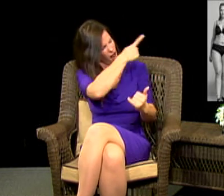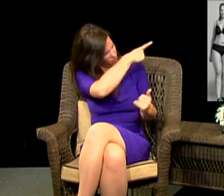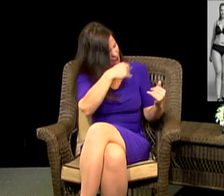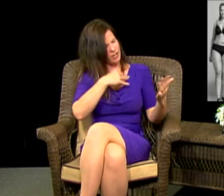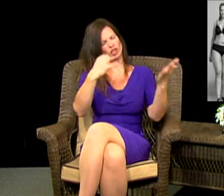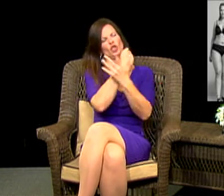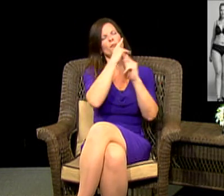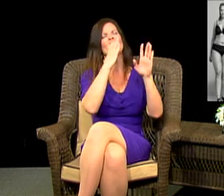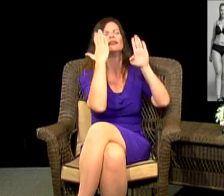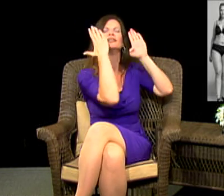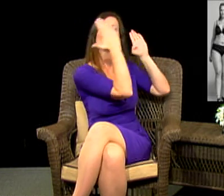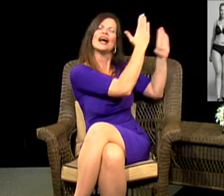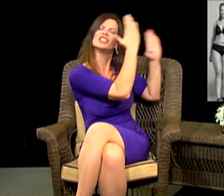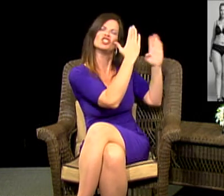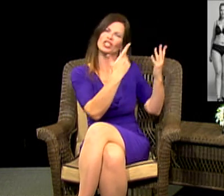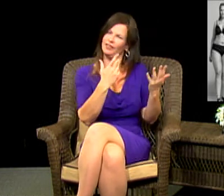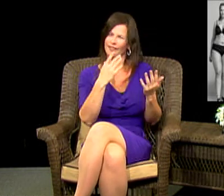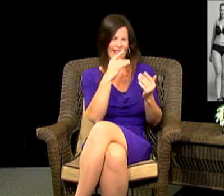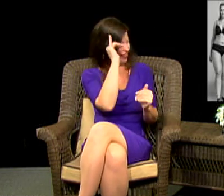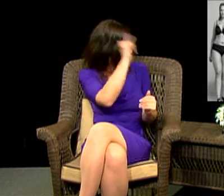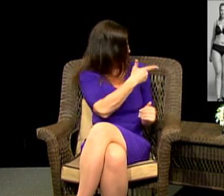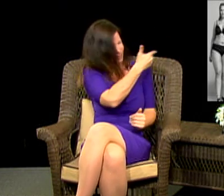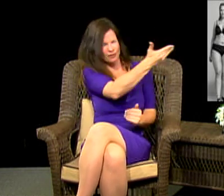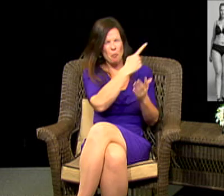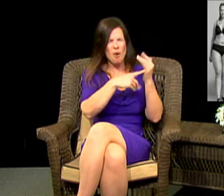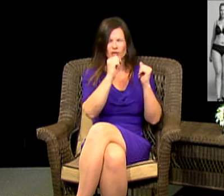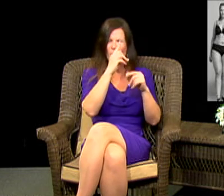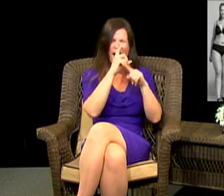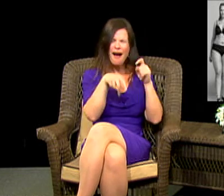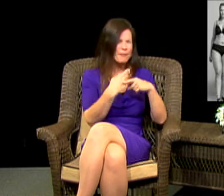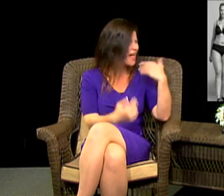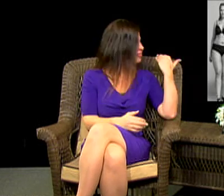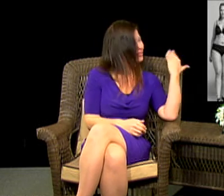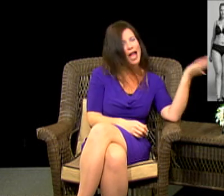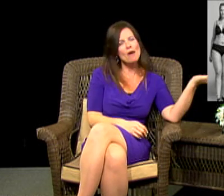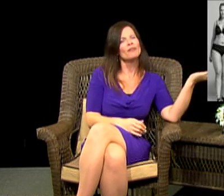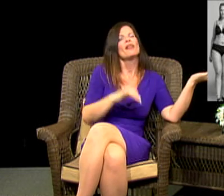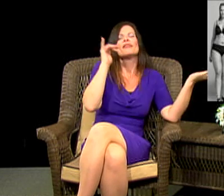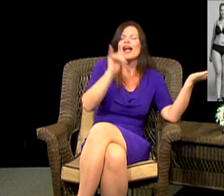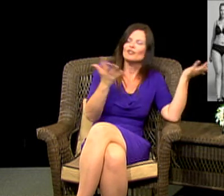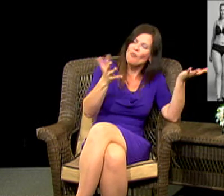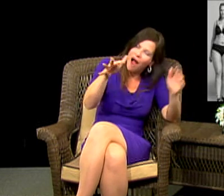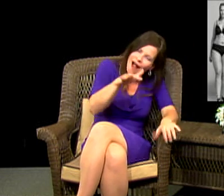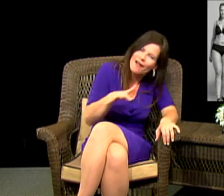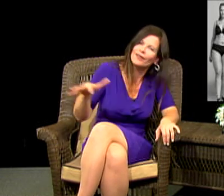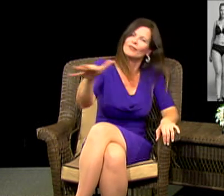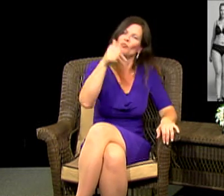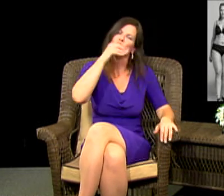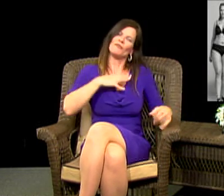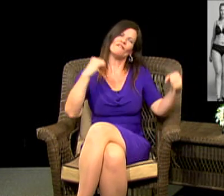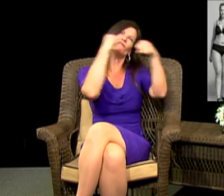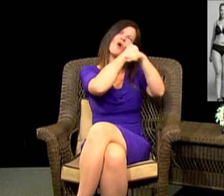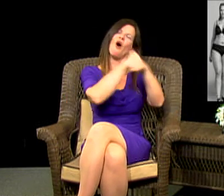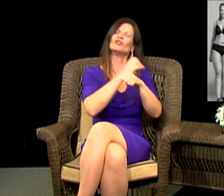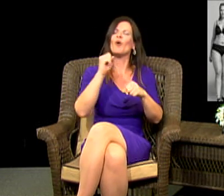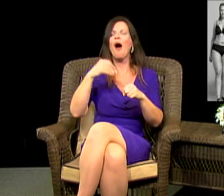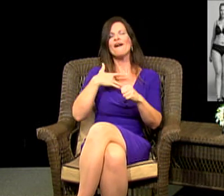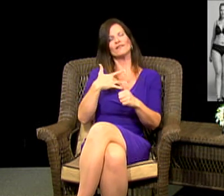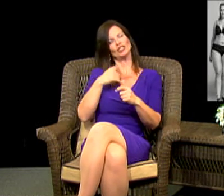in how they look, and yet they're still beautiful. So much diversity, and I feel like that's what